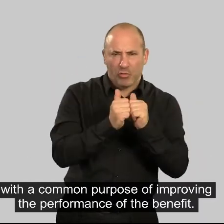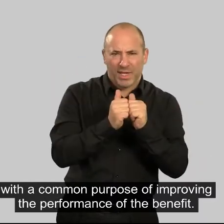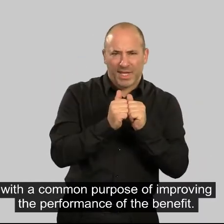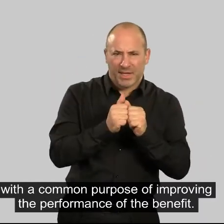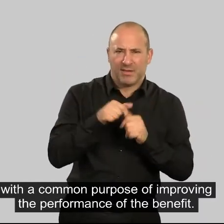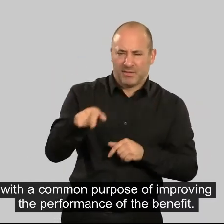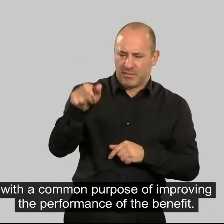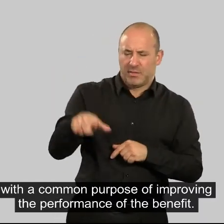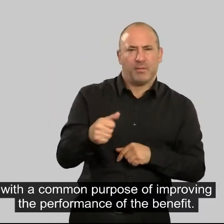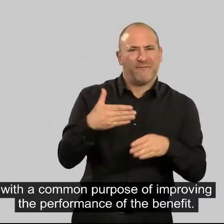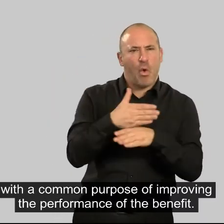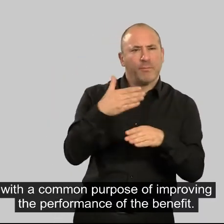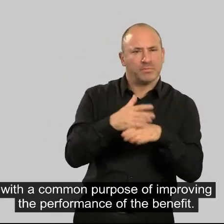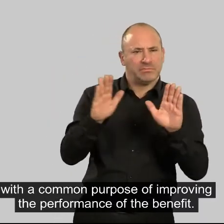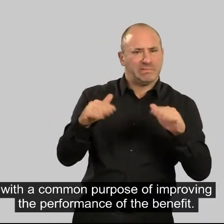benefit.